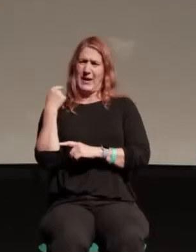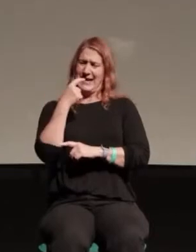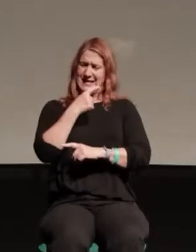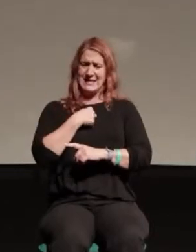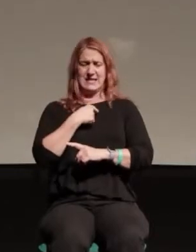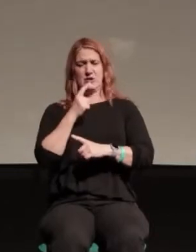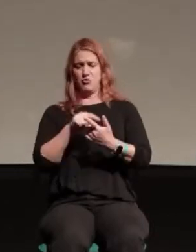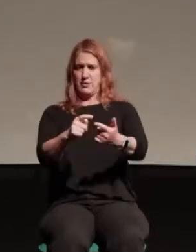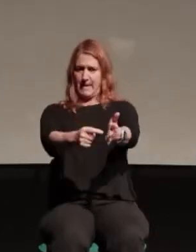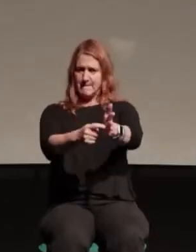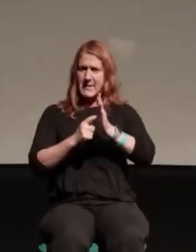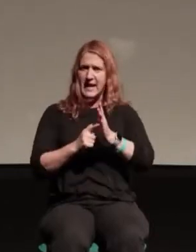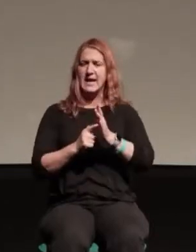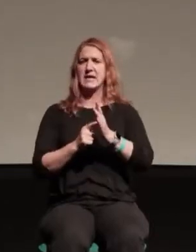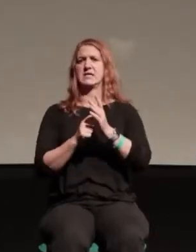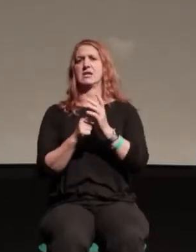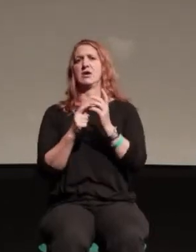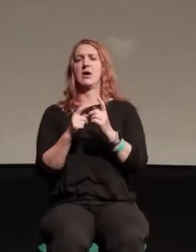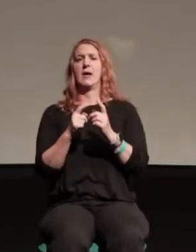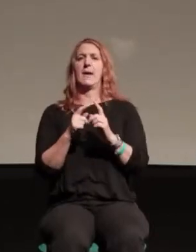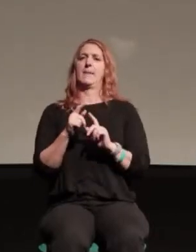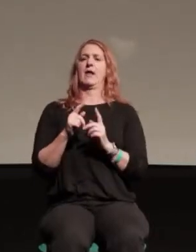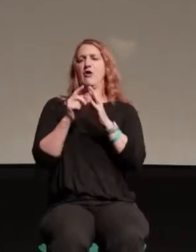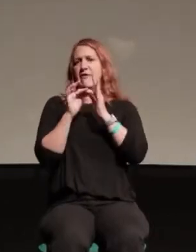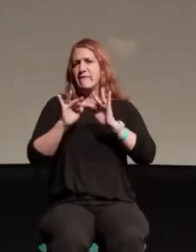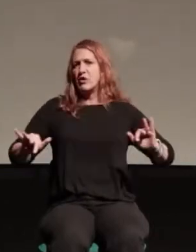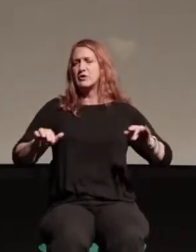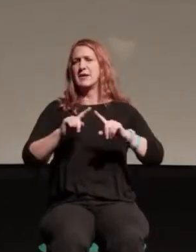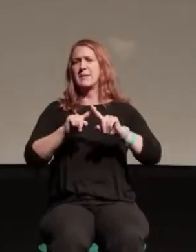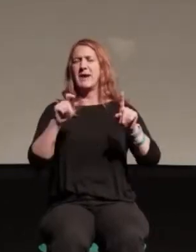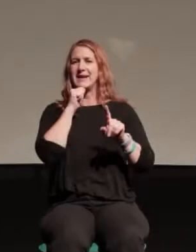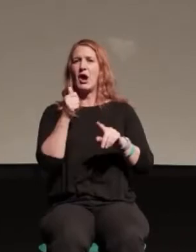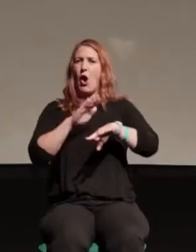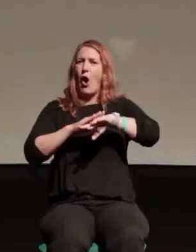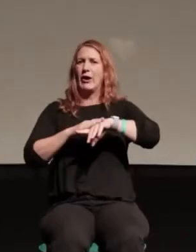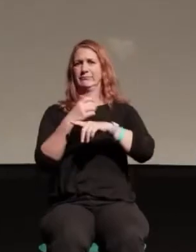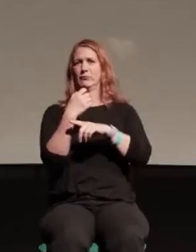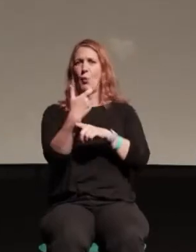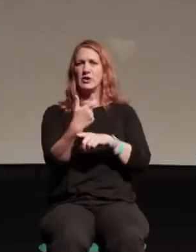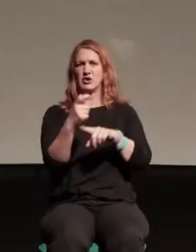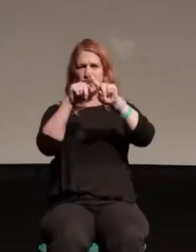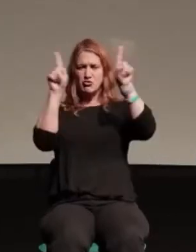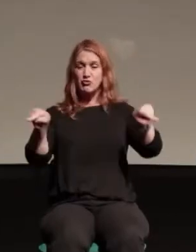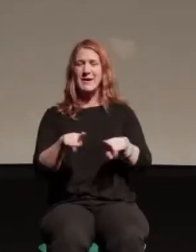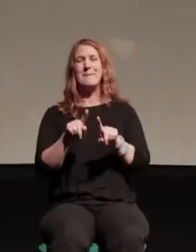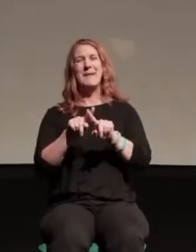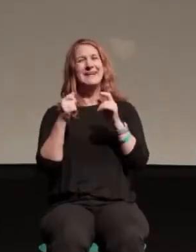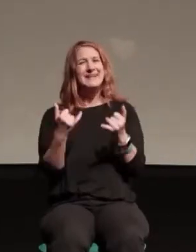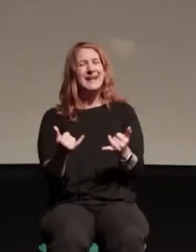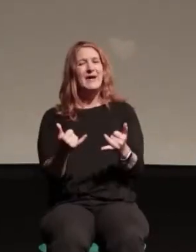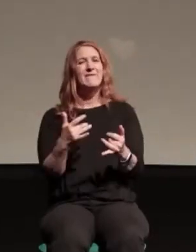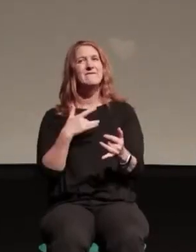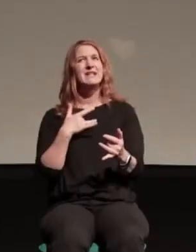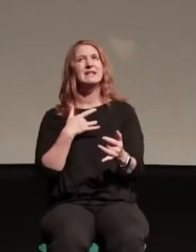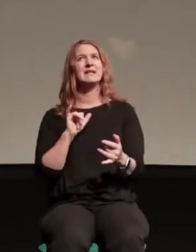no capacity to greenlight something that was beyond the screen? And so we keep, and somehow now being